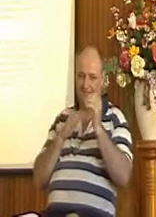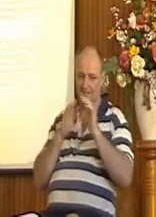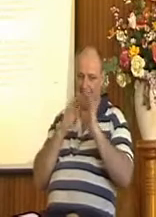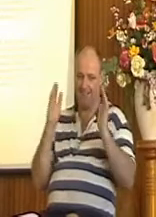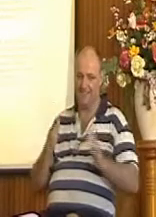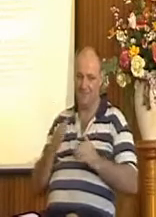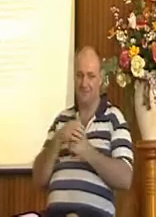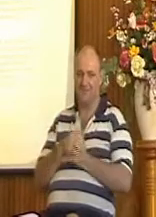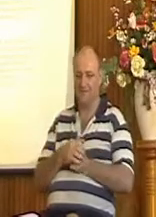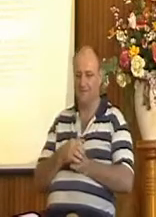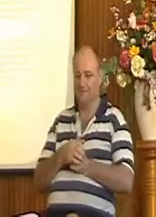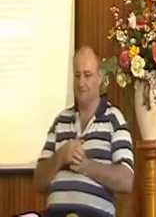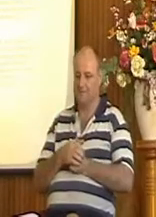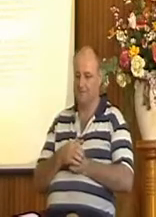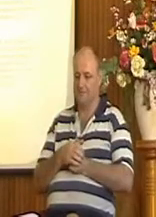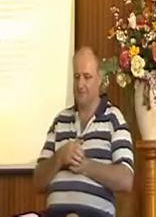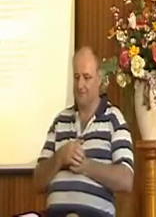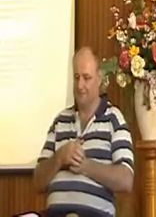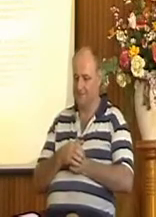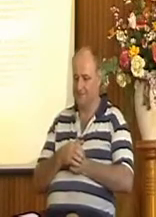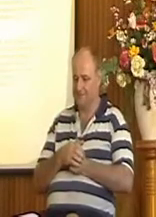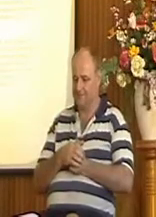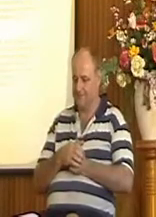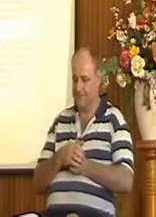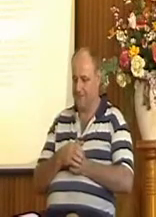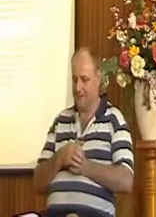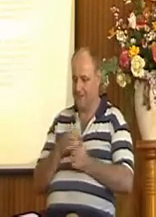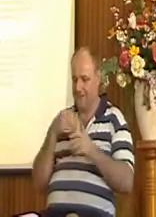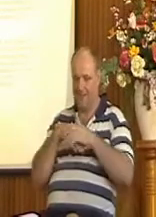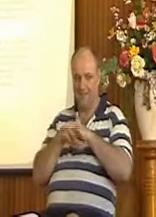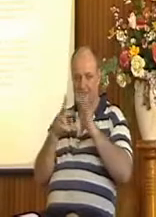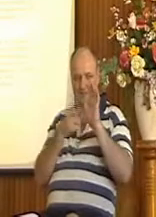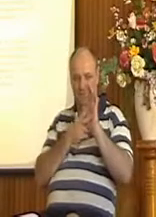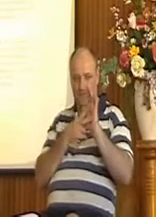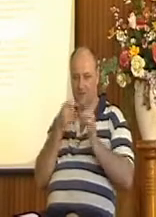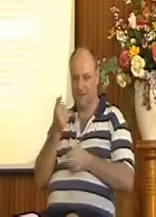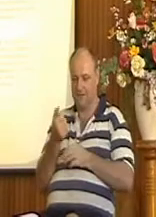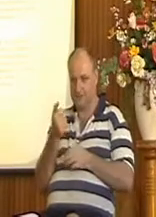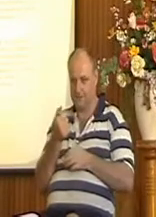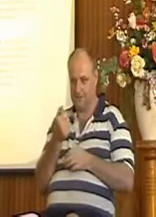Right, verse 6, being confident of this very thing.